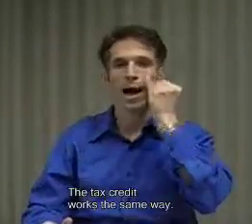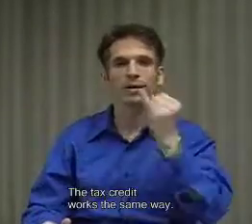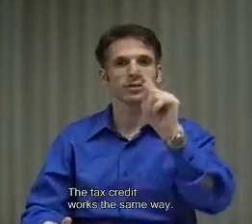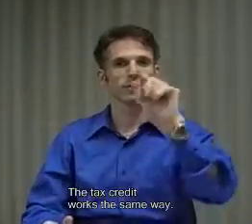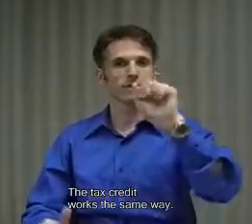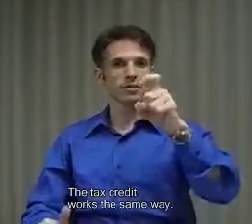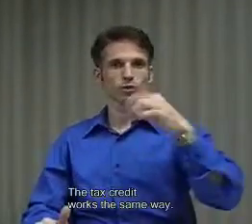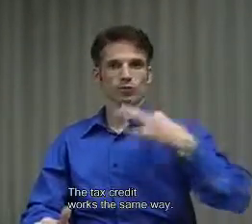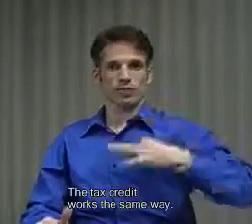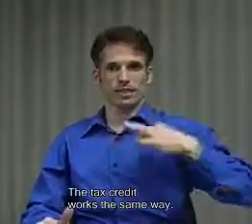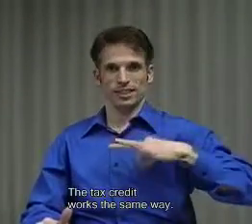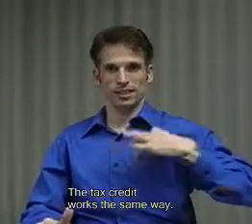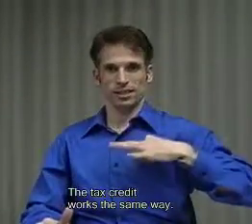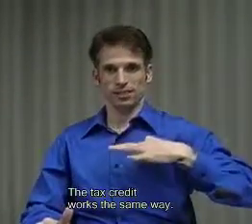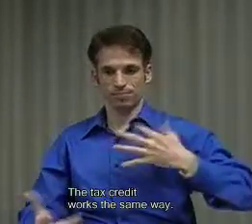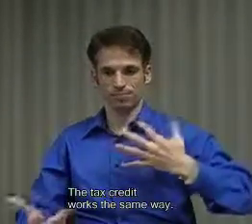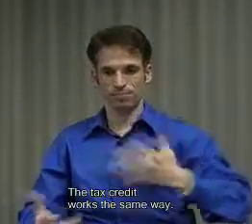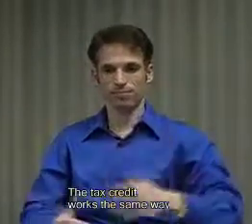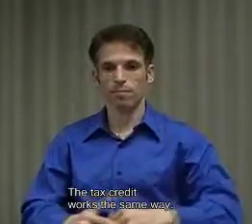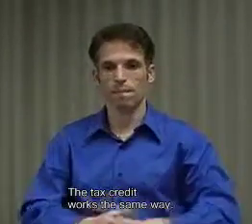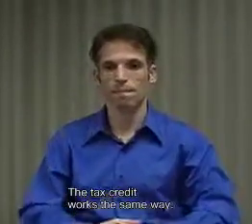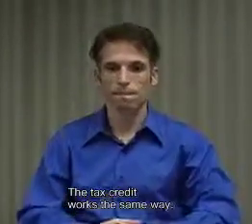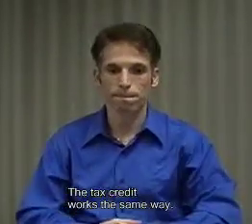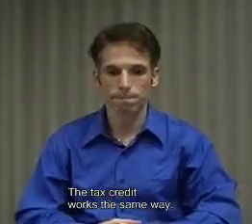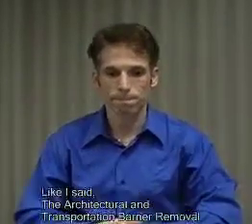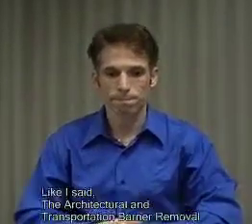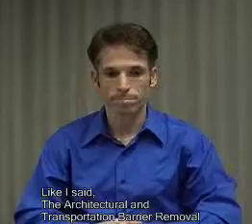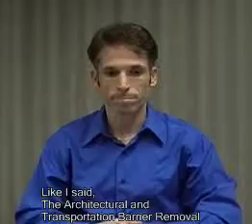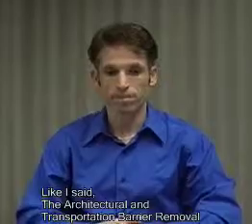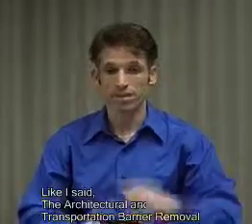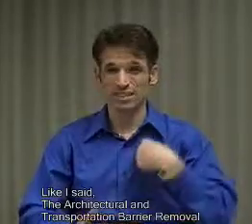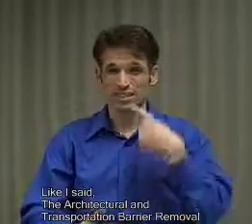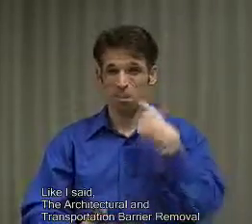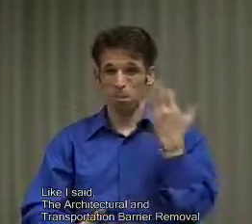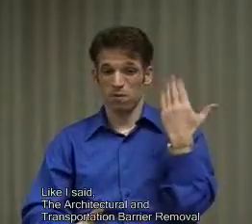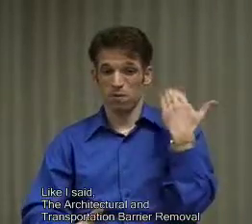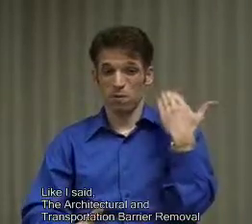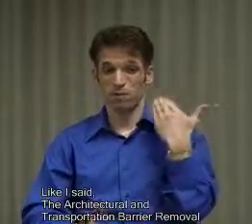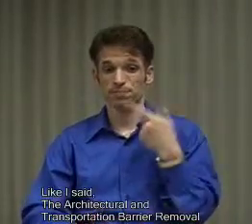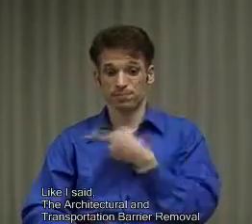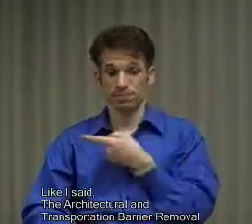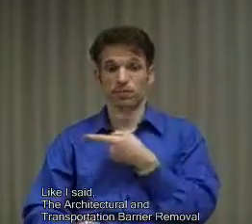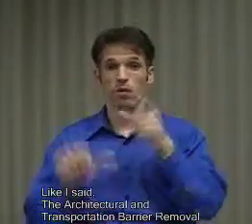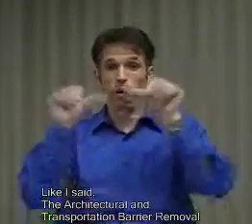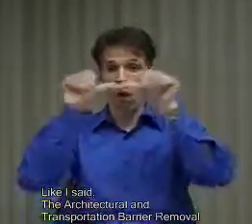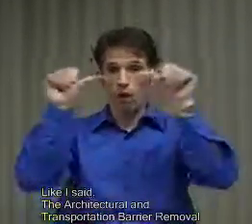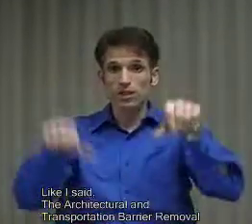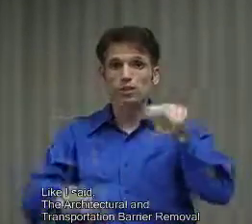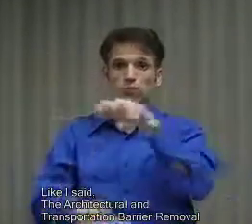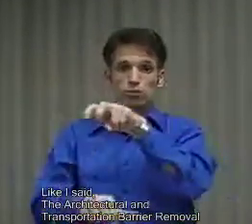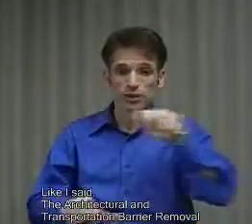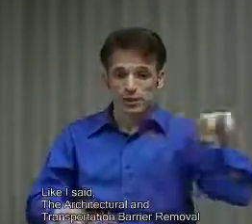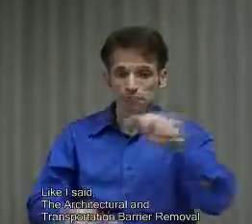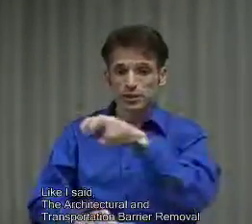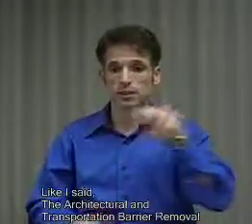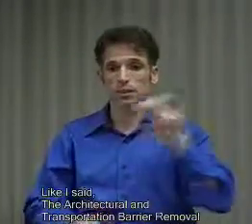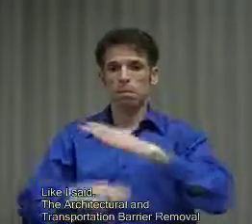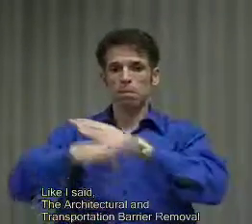The tax credit works the same way. Like I said, the Architectural and Transportation Barrier